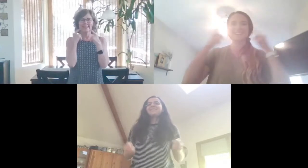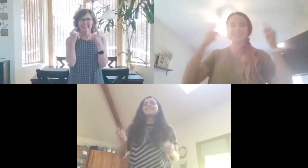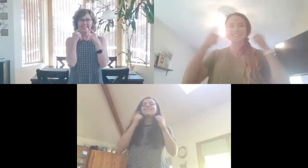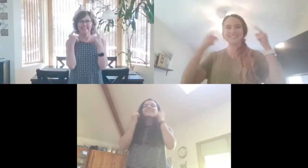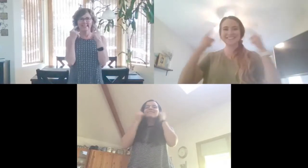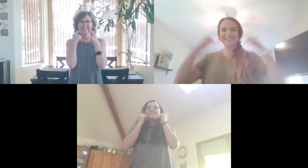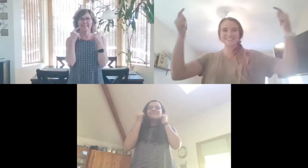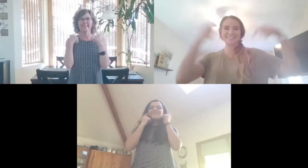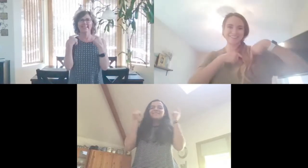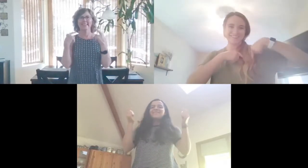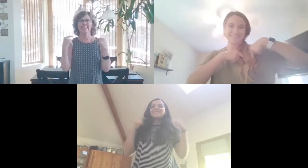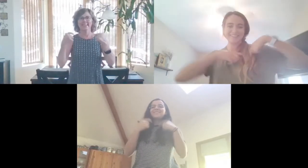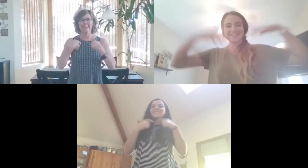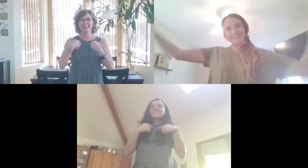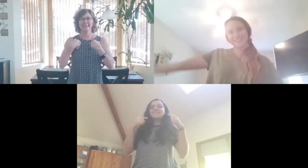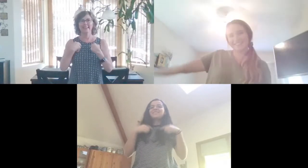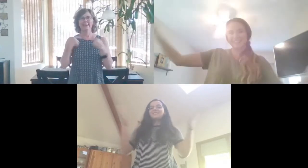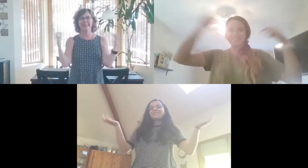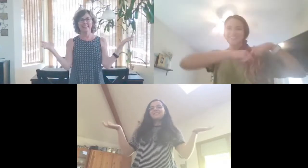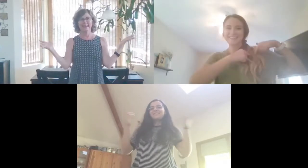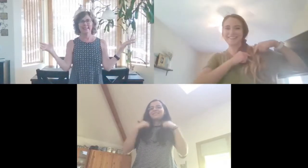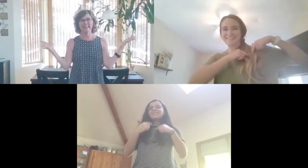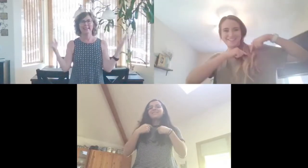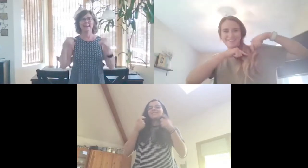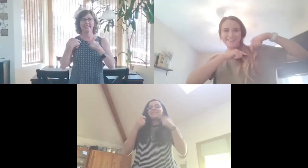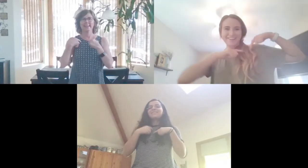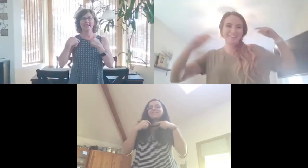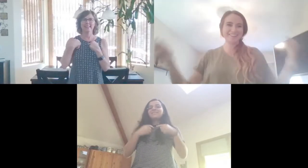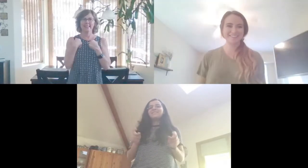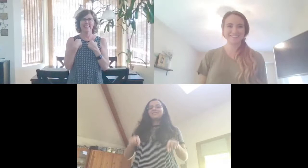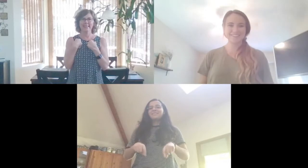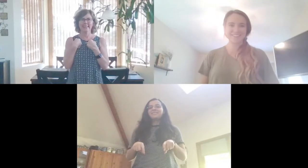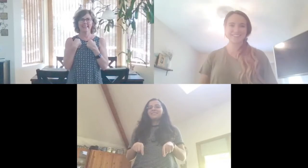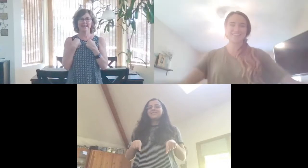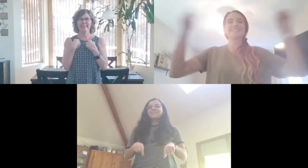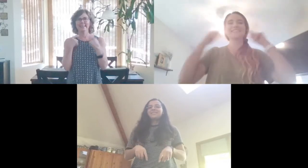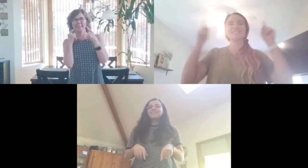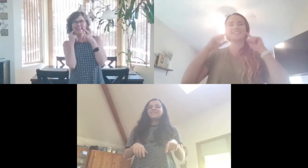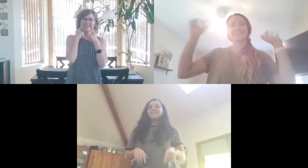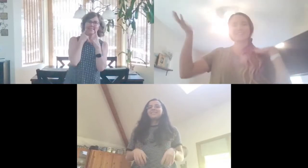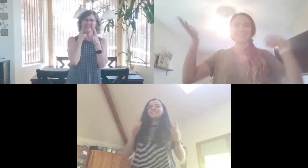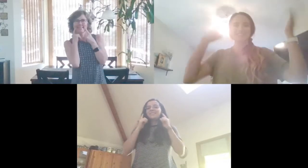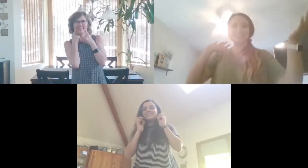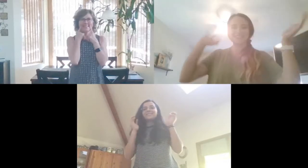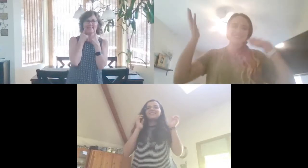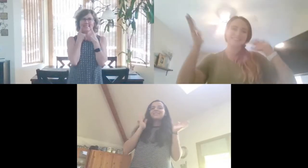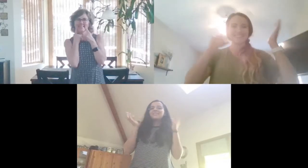joy, joy down in my heart. Right down in my heart. To stay. And I'm so happy, so very